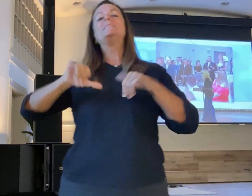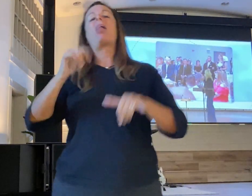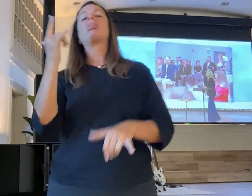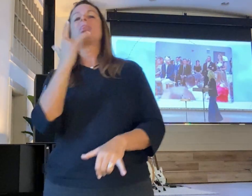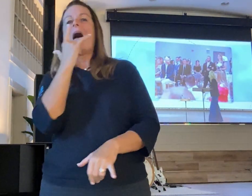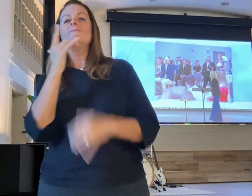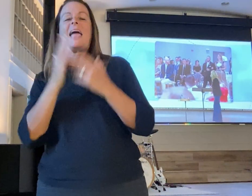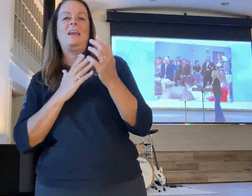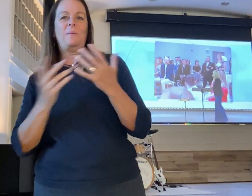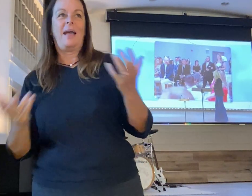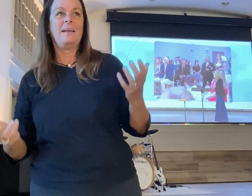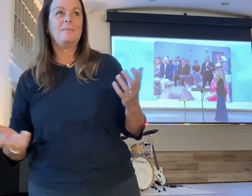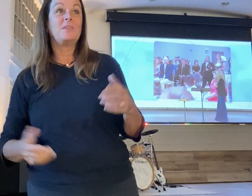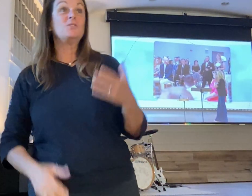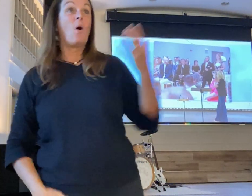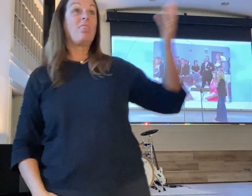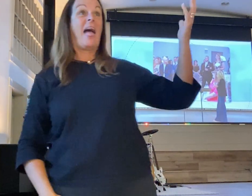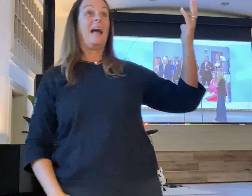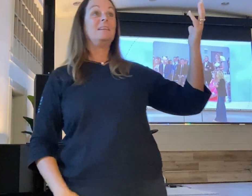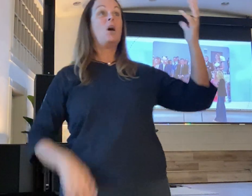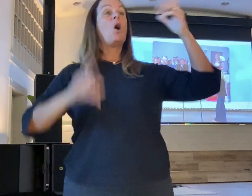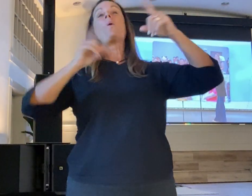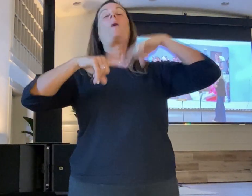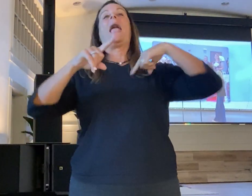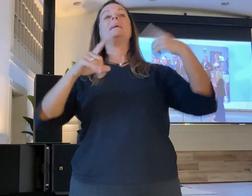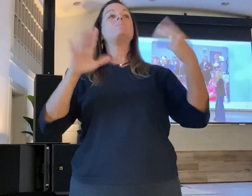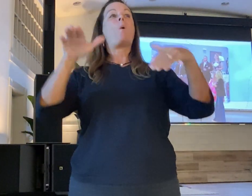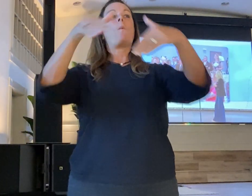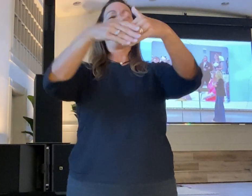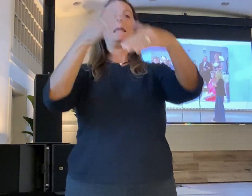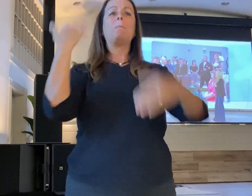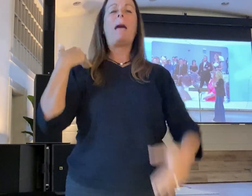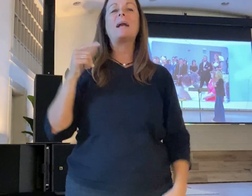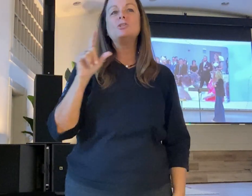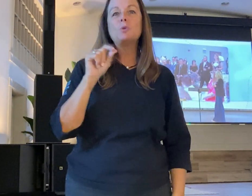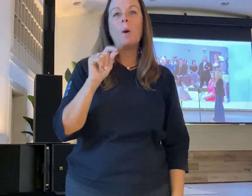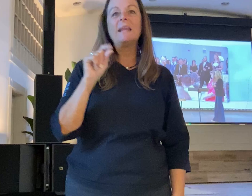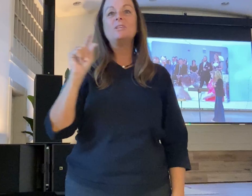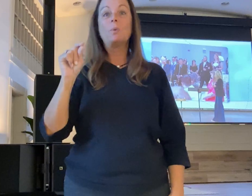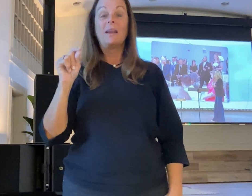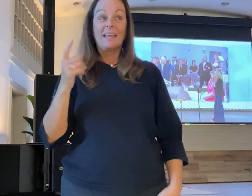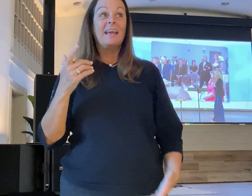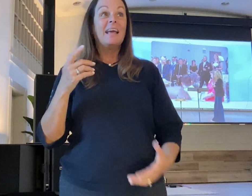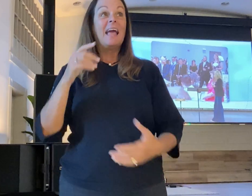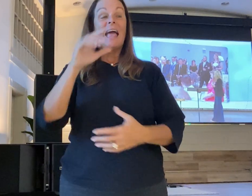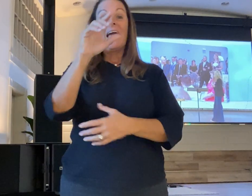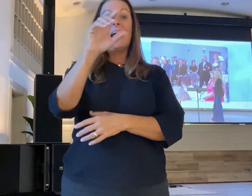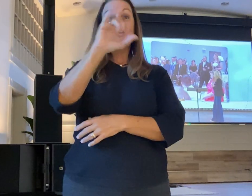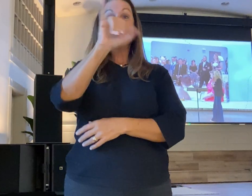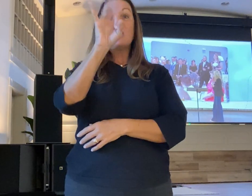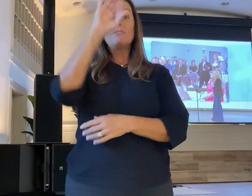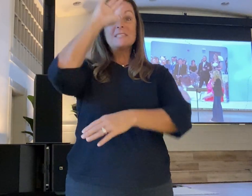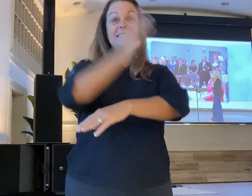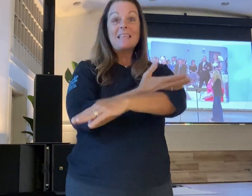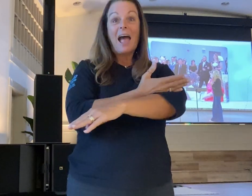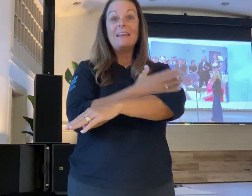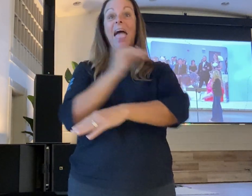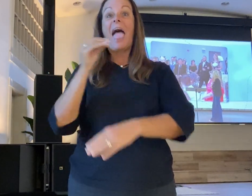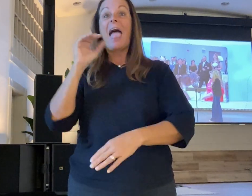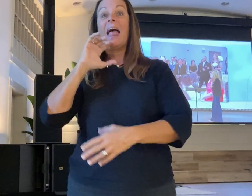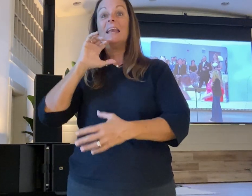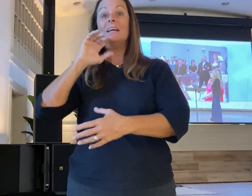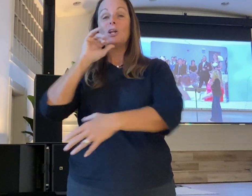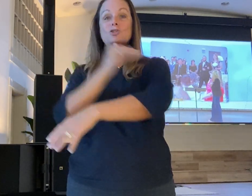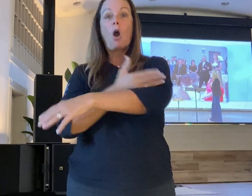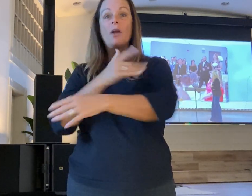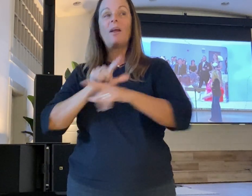picture, you might see a random wedding photo. This is back in 2020, the day Jefferson and Cassie got married, and I